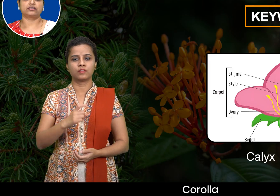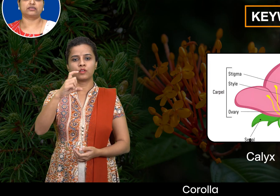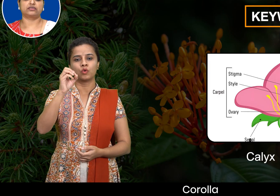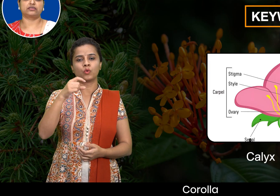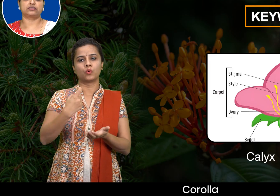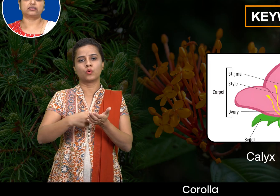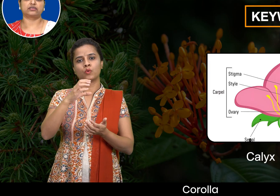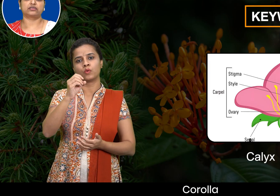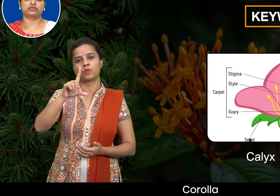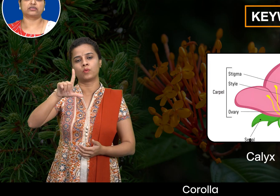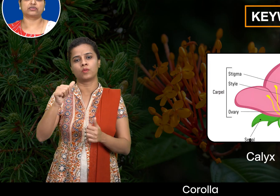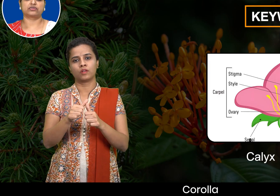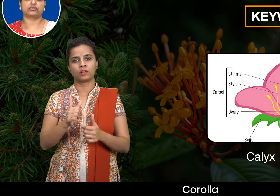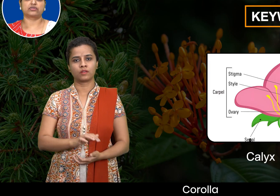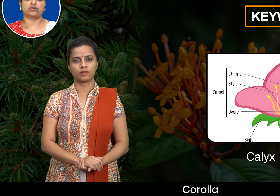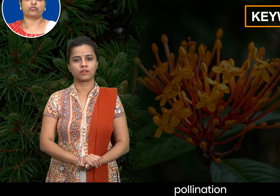corolla,